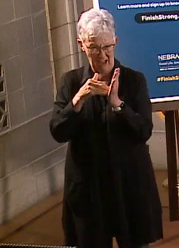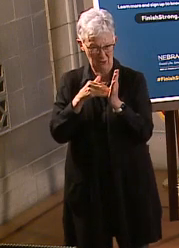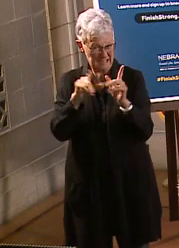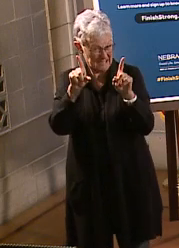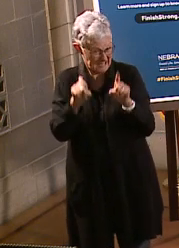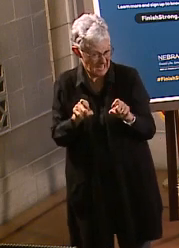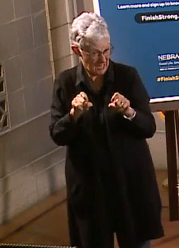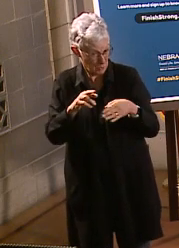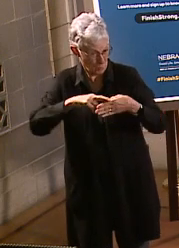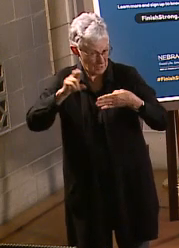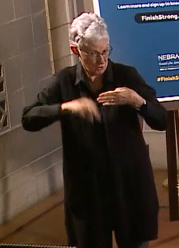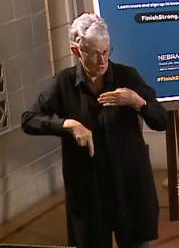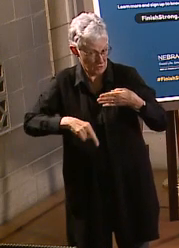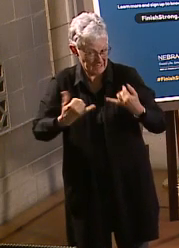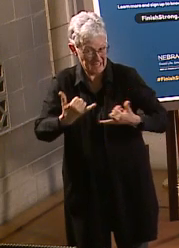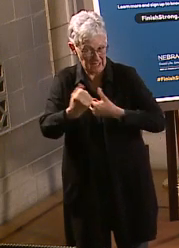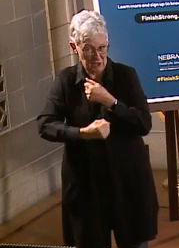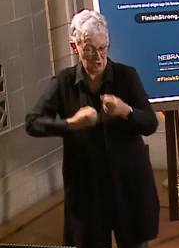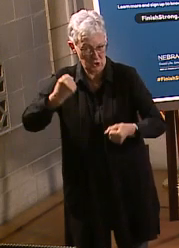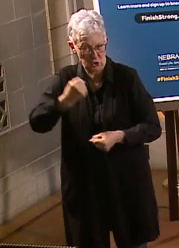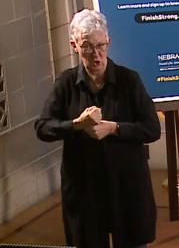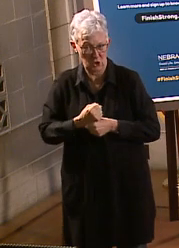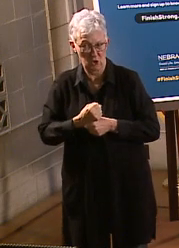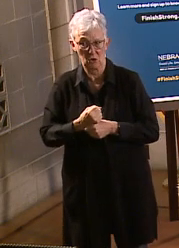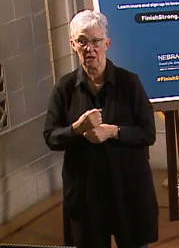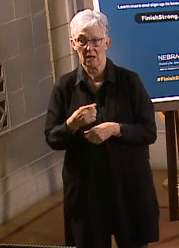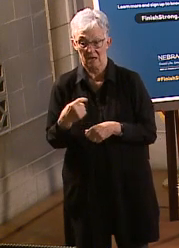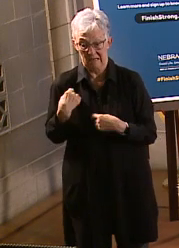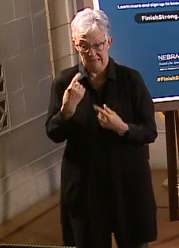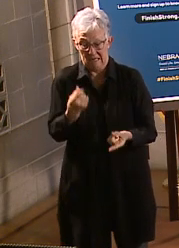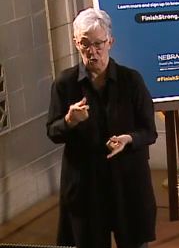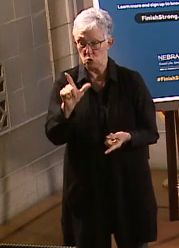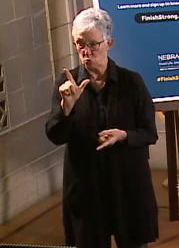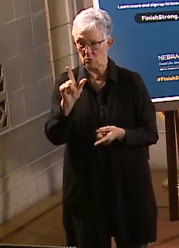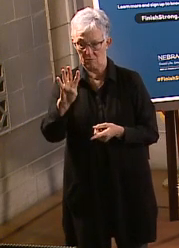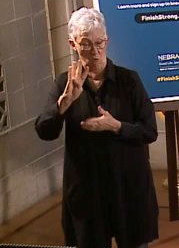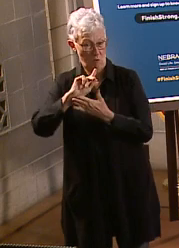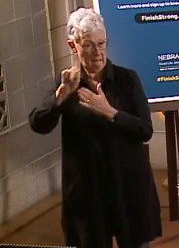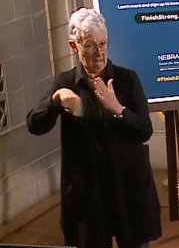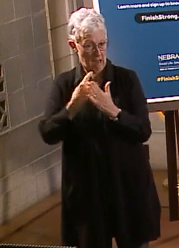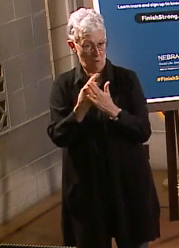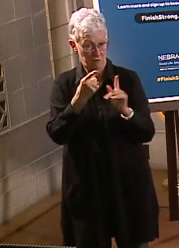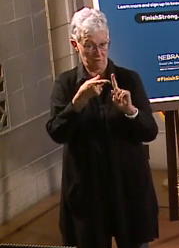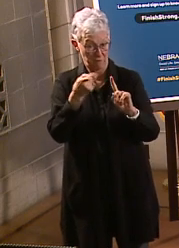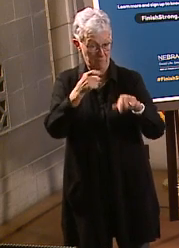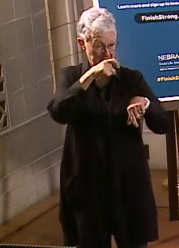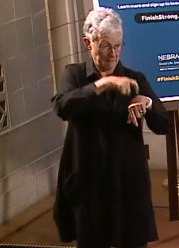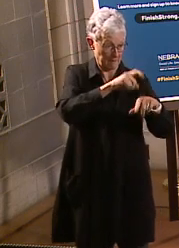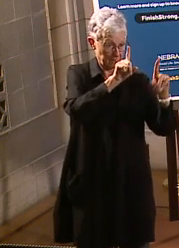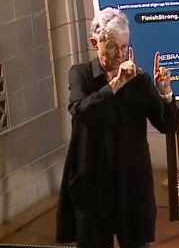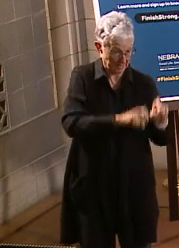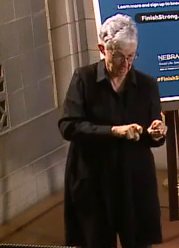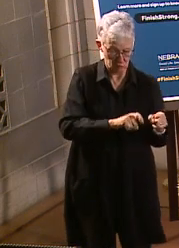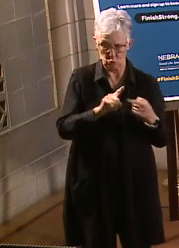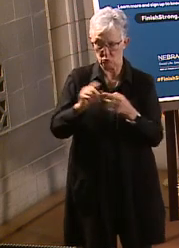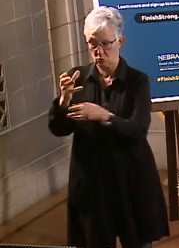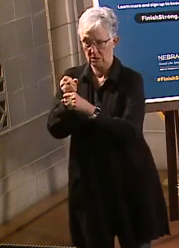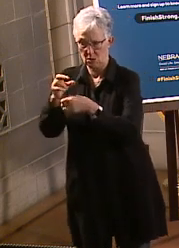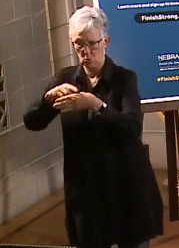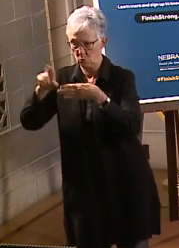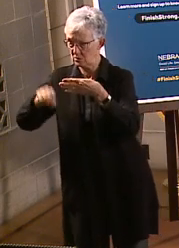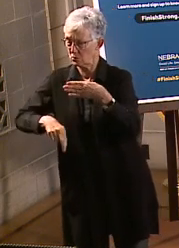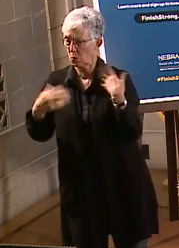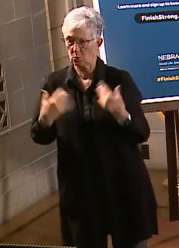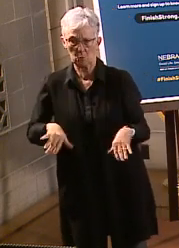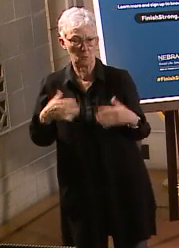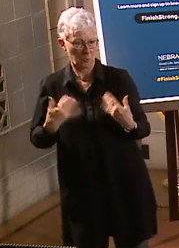day this year, except for one, in 24 hours or less. And the average time is like 14 hours. So we're getting those test results out of Test Nebraska turned around very